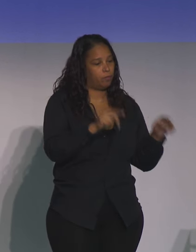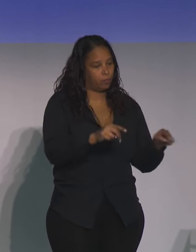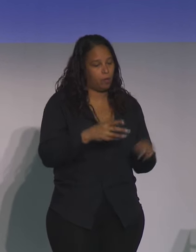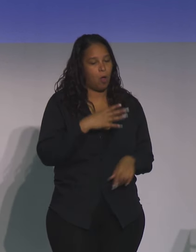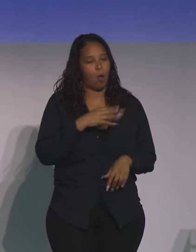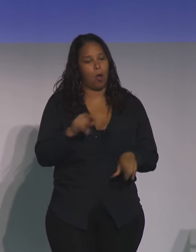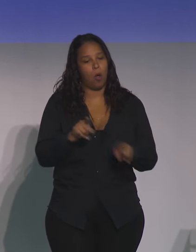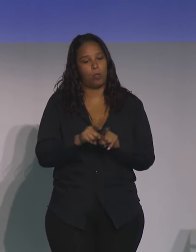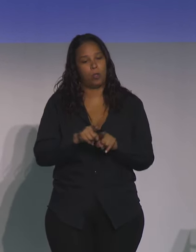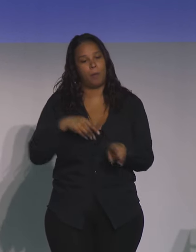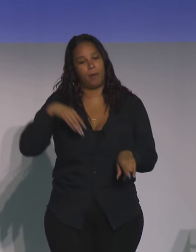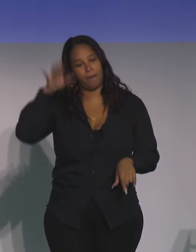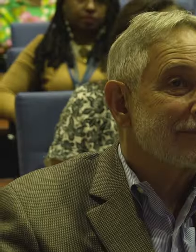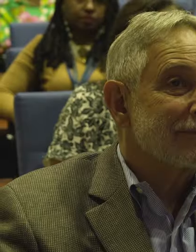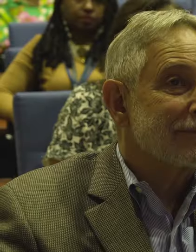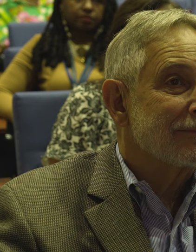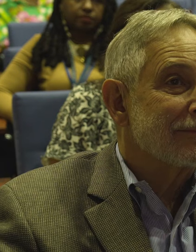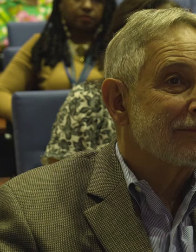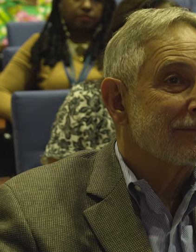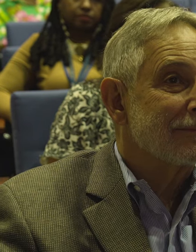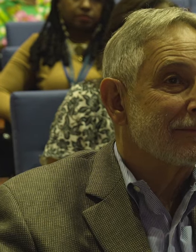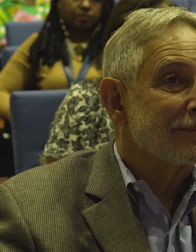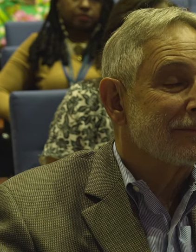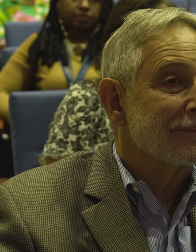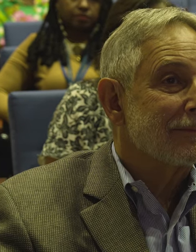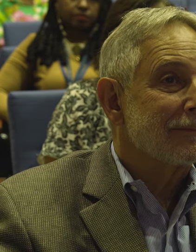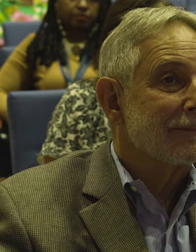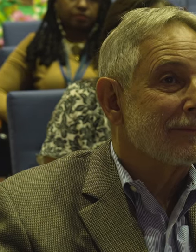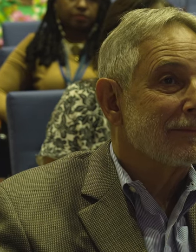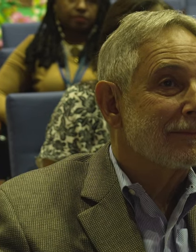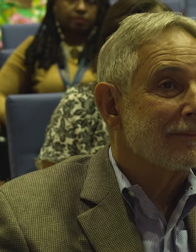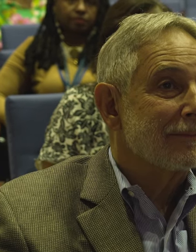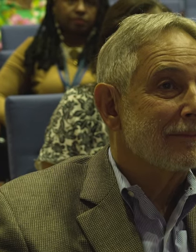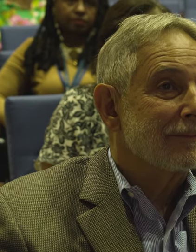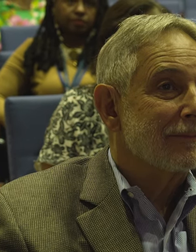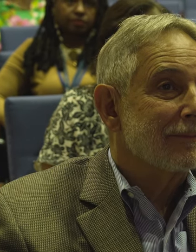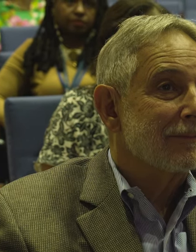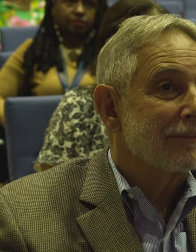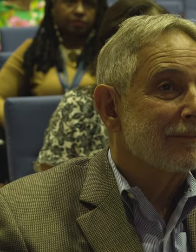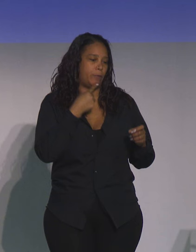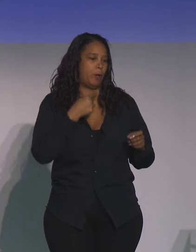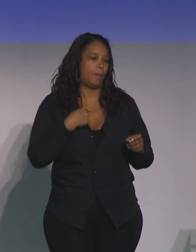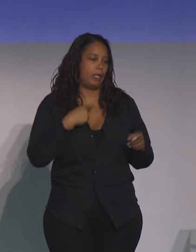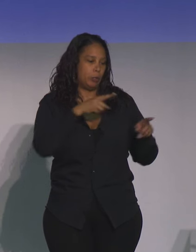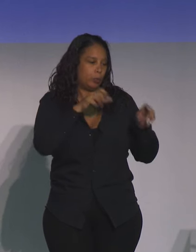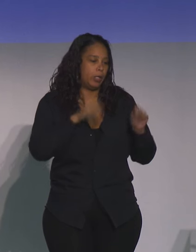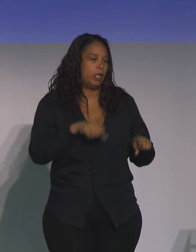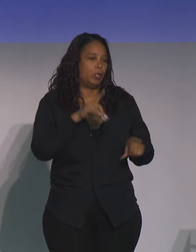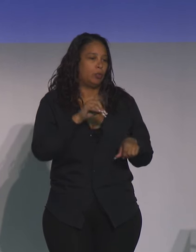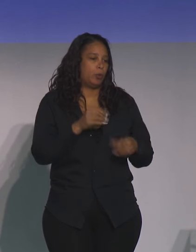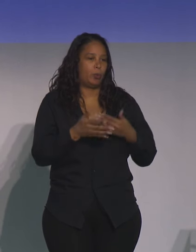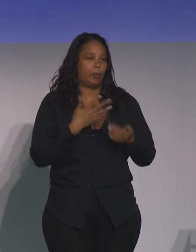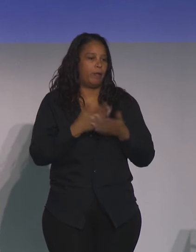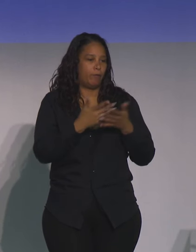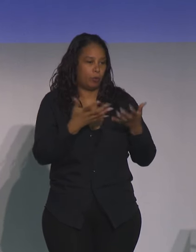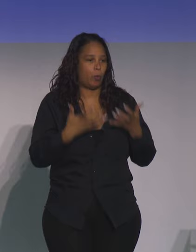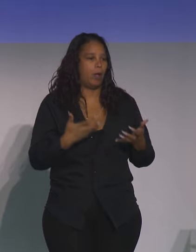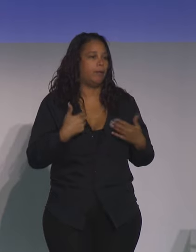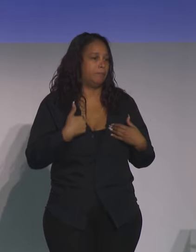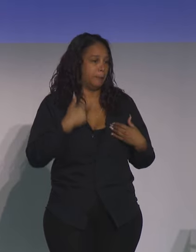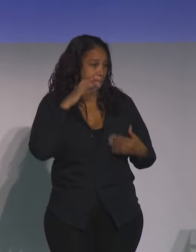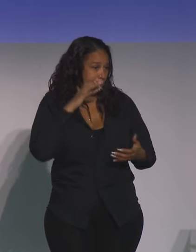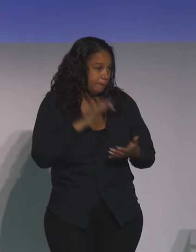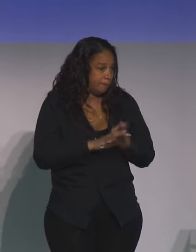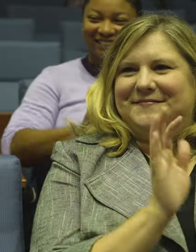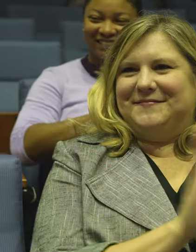recognize my dad, who is here too, who also was the one who said, you can do anything you want. And I believed him. And so I'm standing